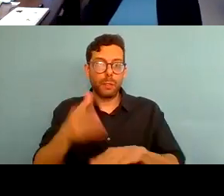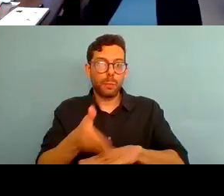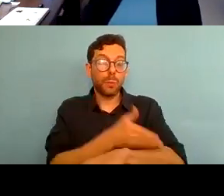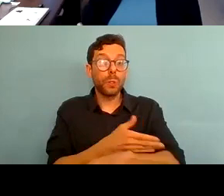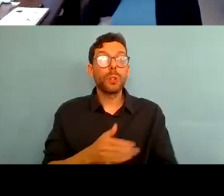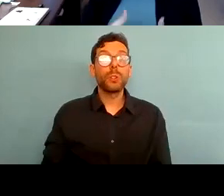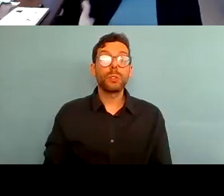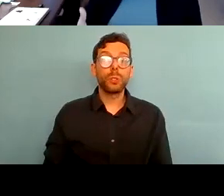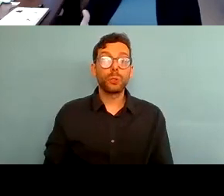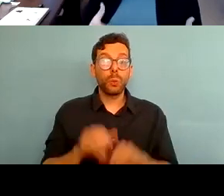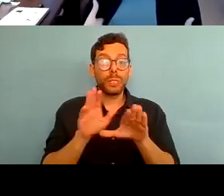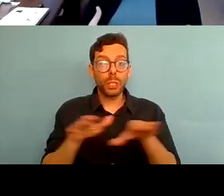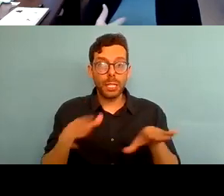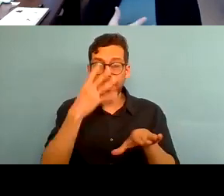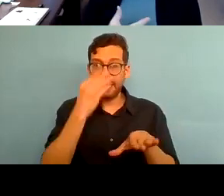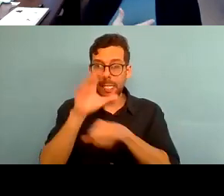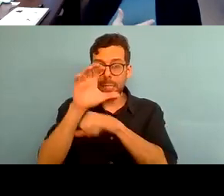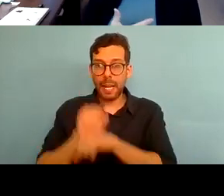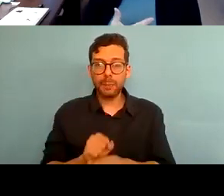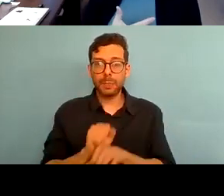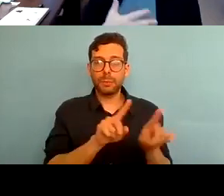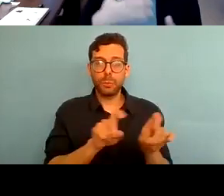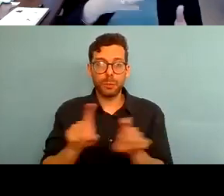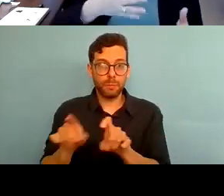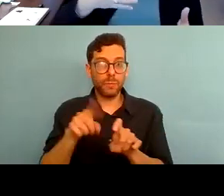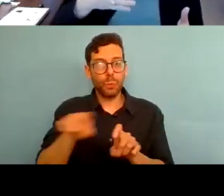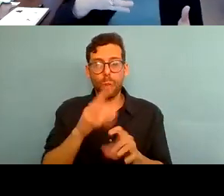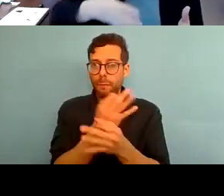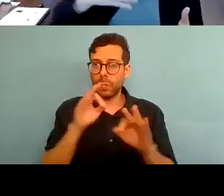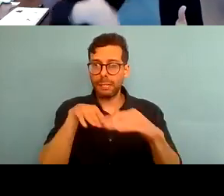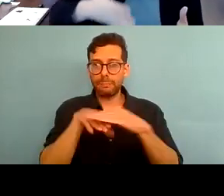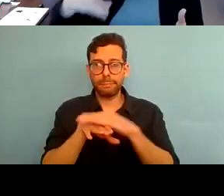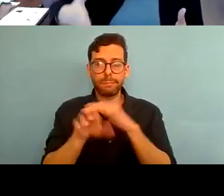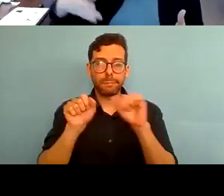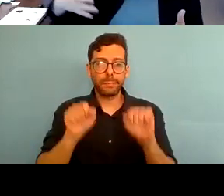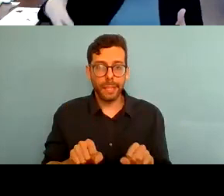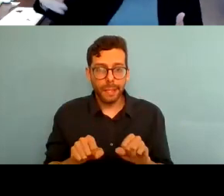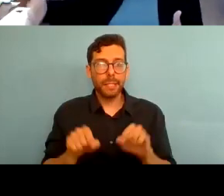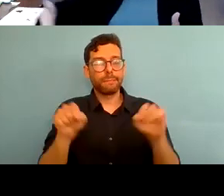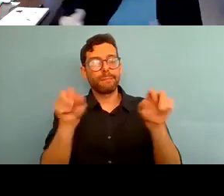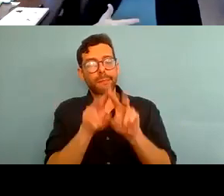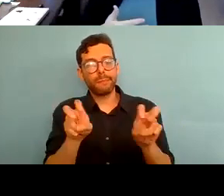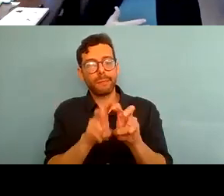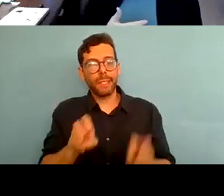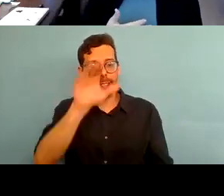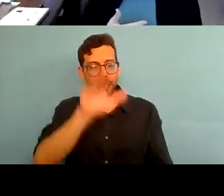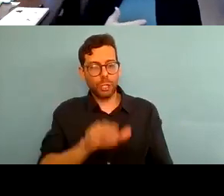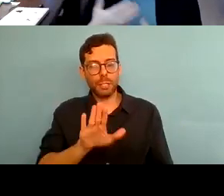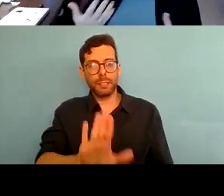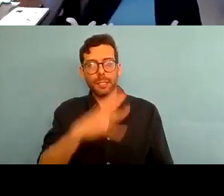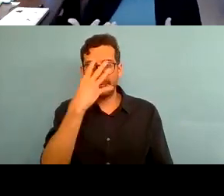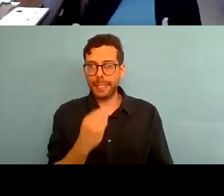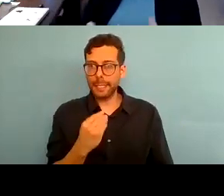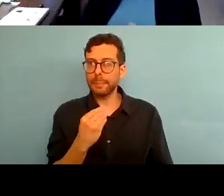can access. It's free. You can look at that and be able to look at a child's sleep patterns over time. Pretty straightforward. It's just a